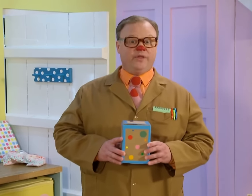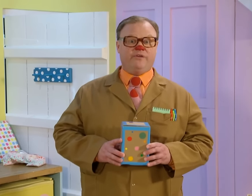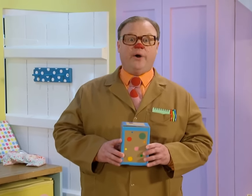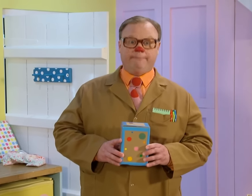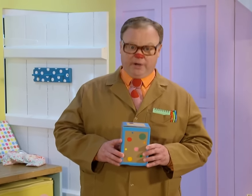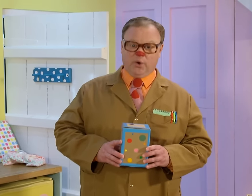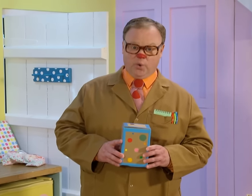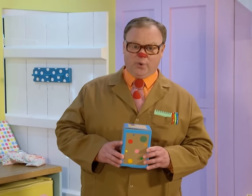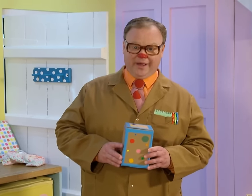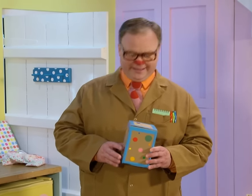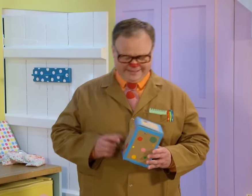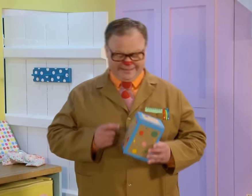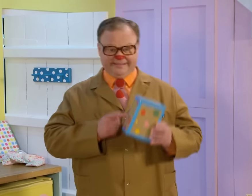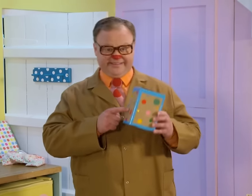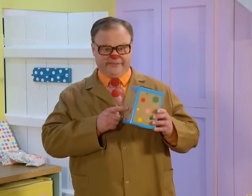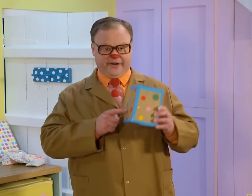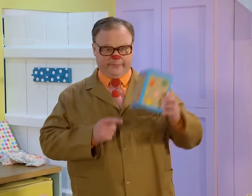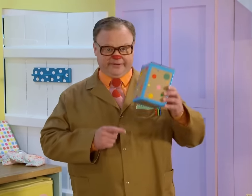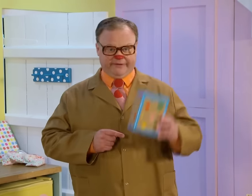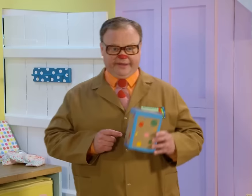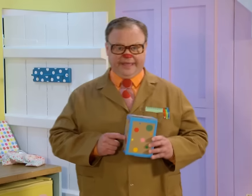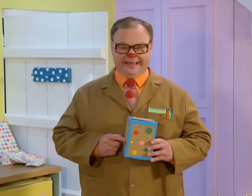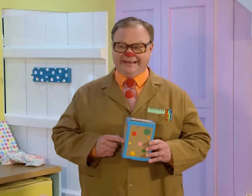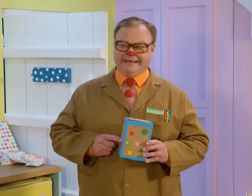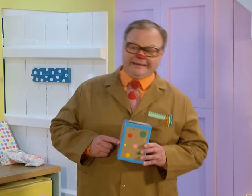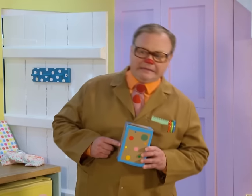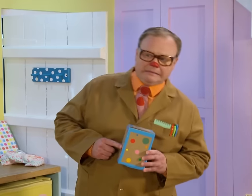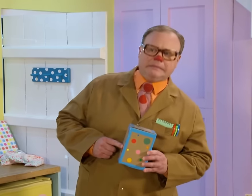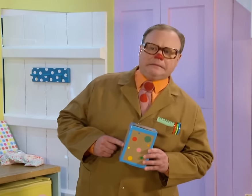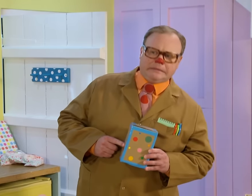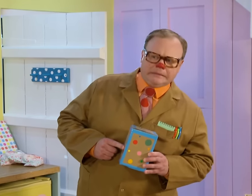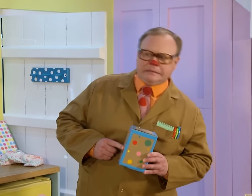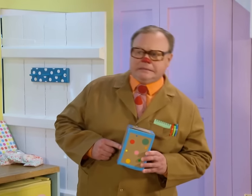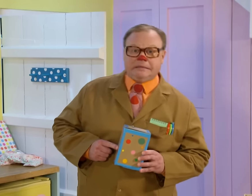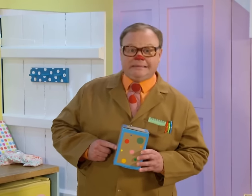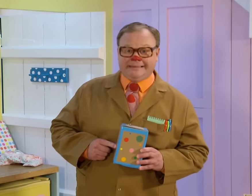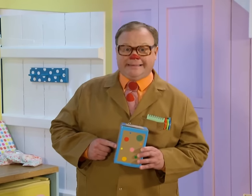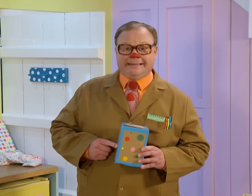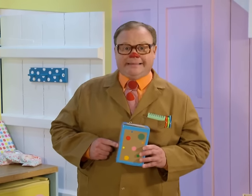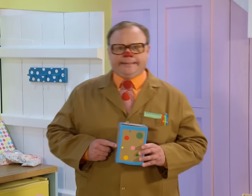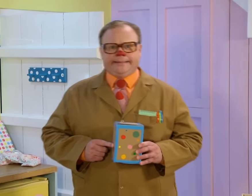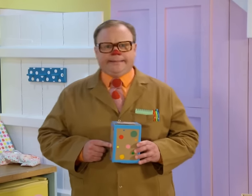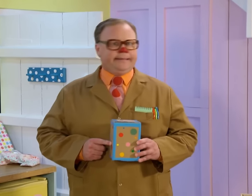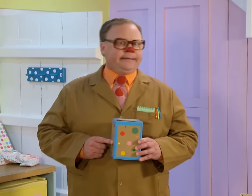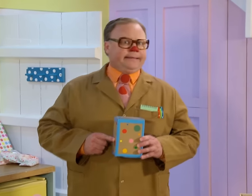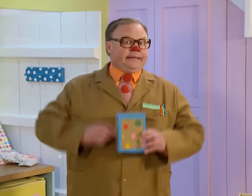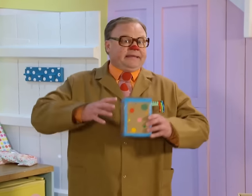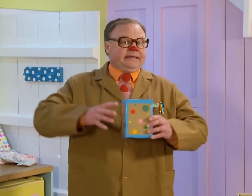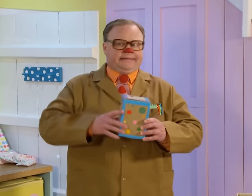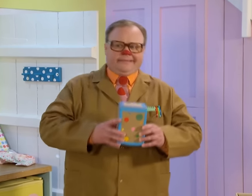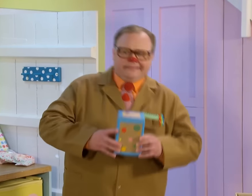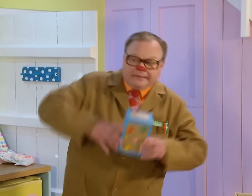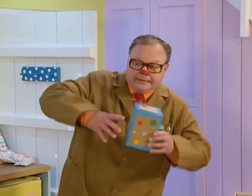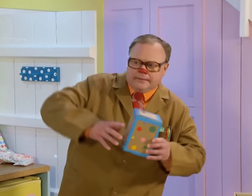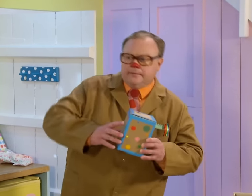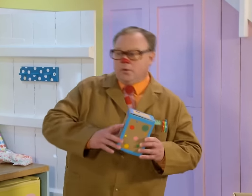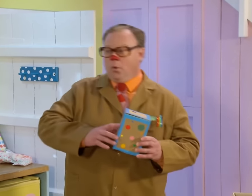the wrong ball. It's the right one right here. Oh, no! Mr. Tumble! Mr.